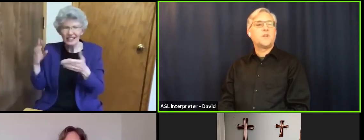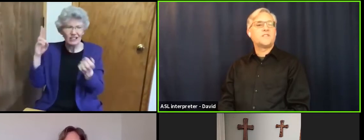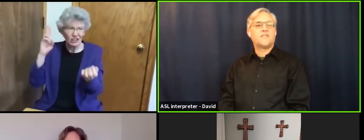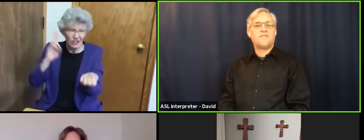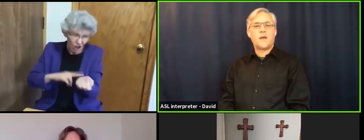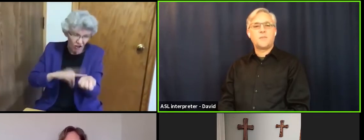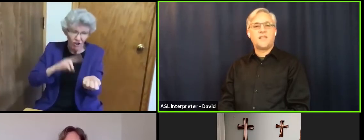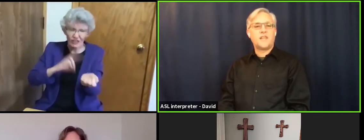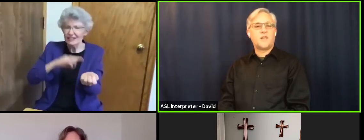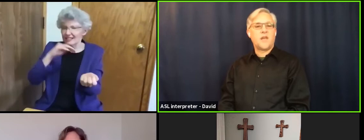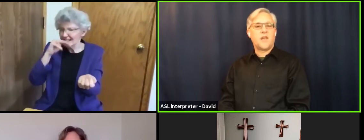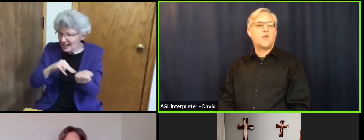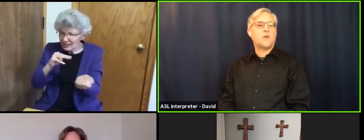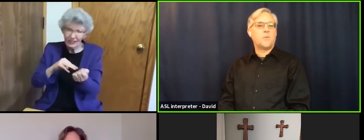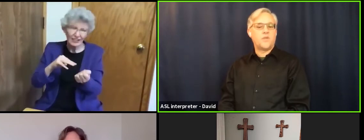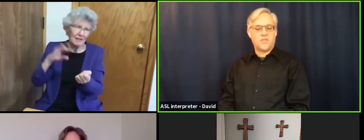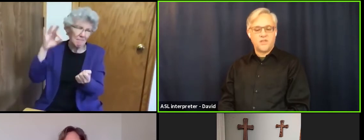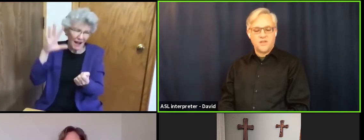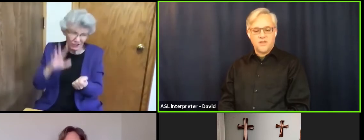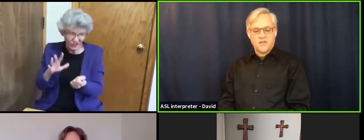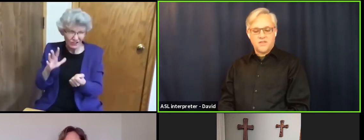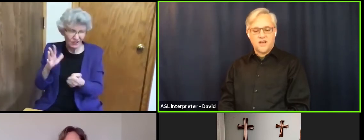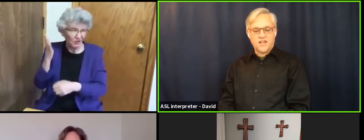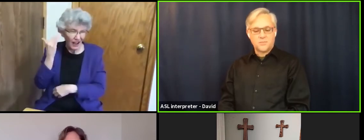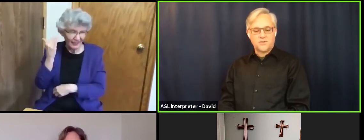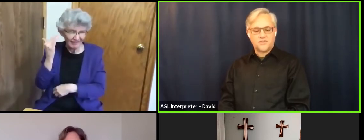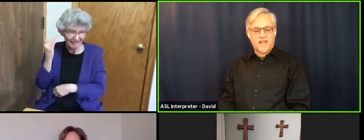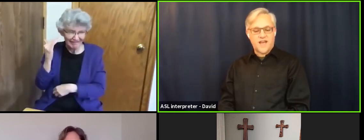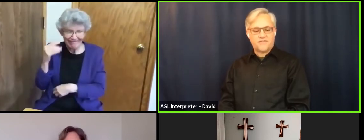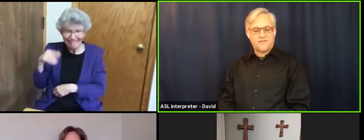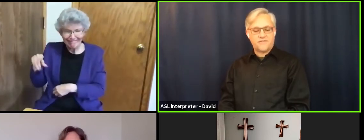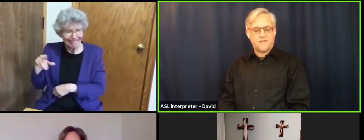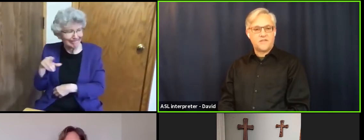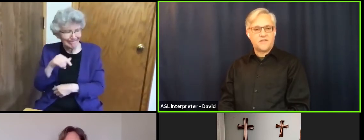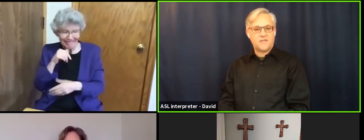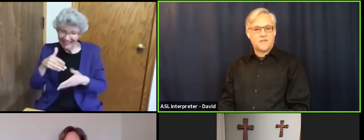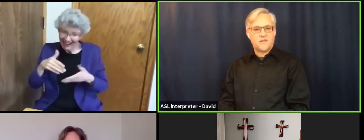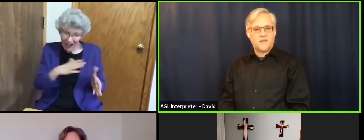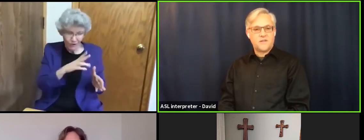He had witnessed a family getting angry with the hospital staff